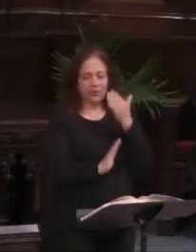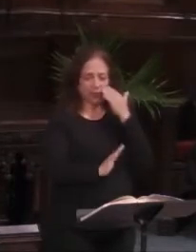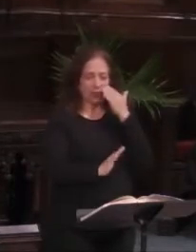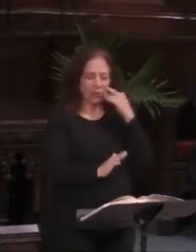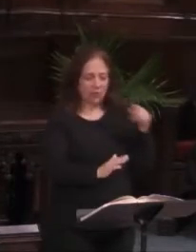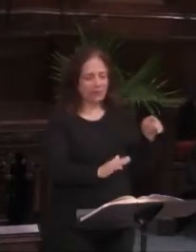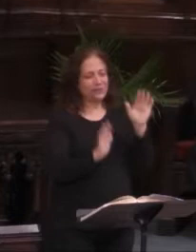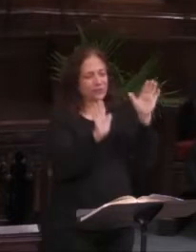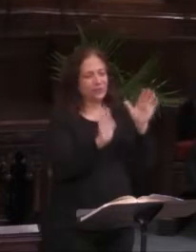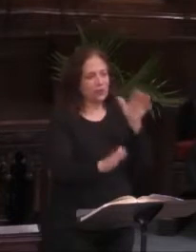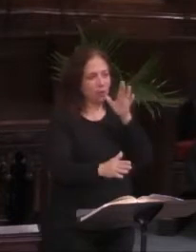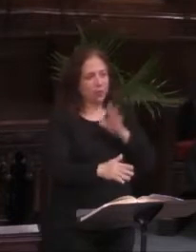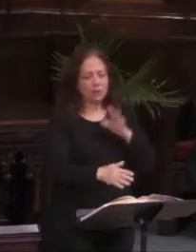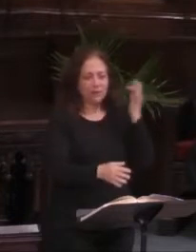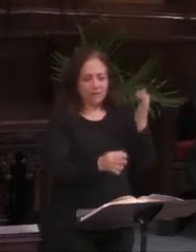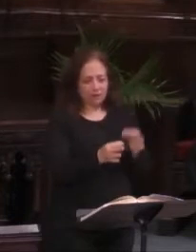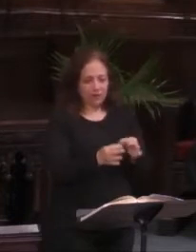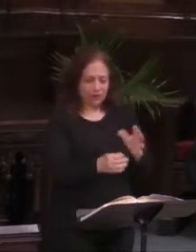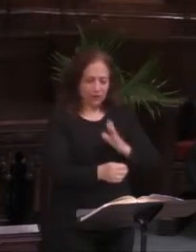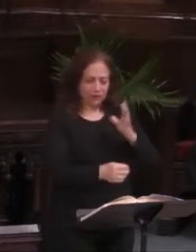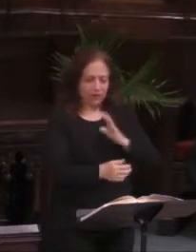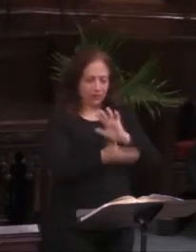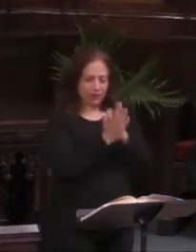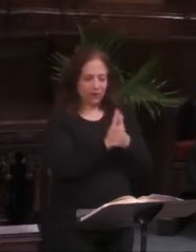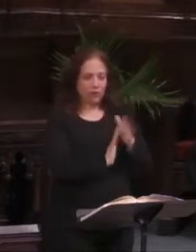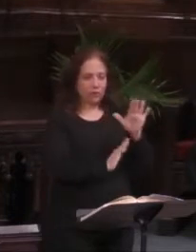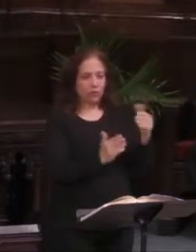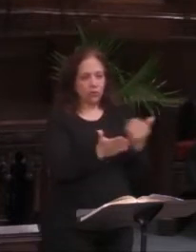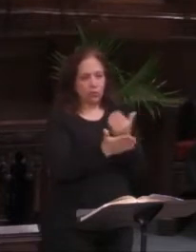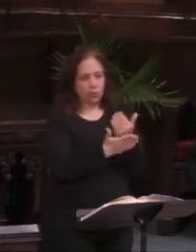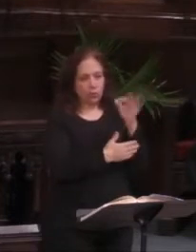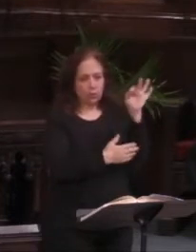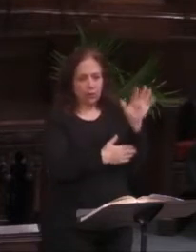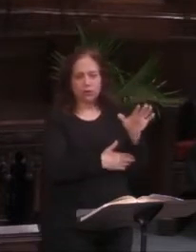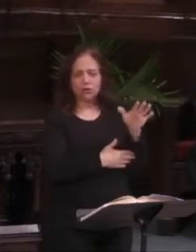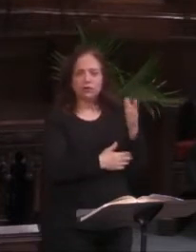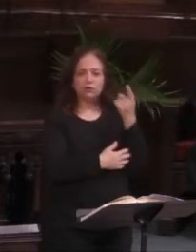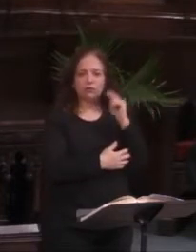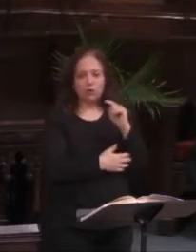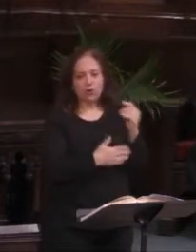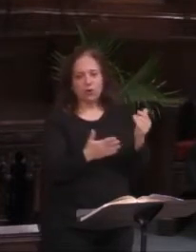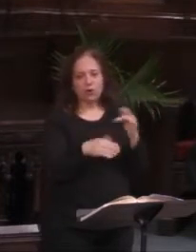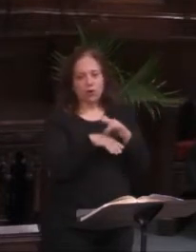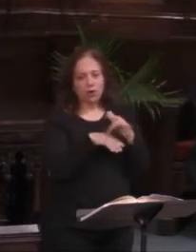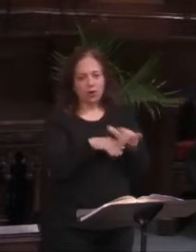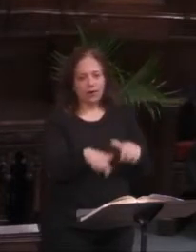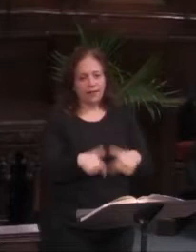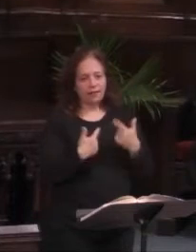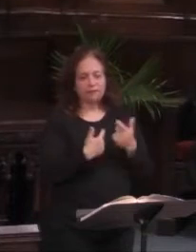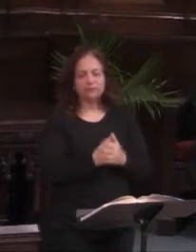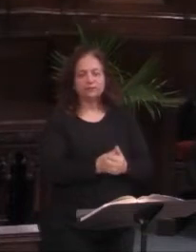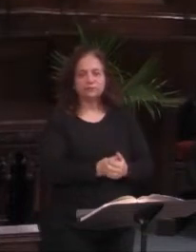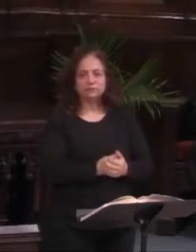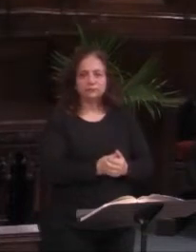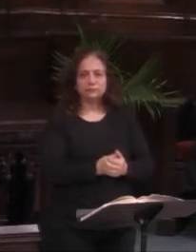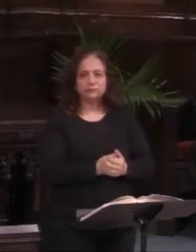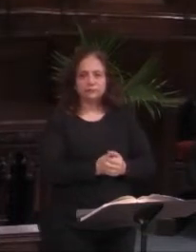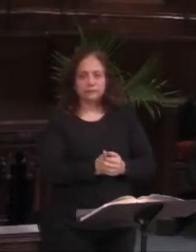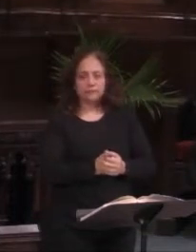of faith who has officially become your new minister for early life. It was